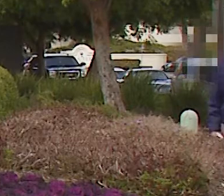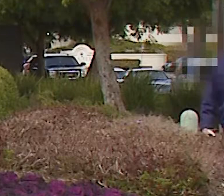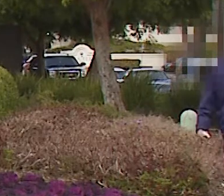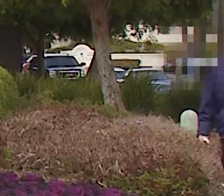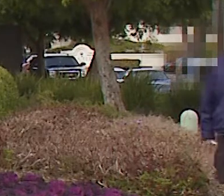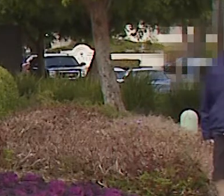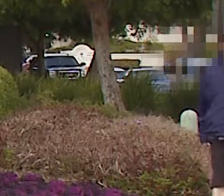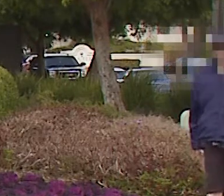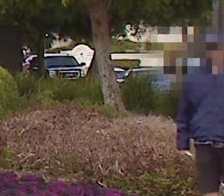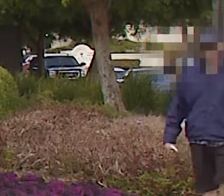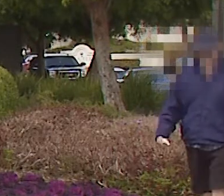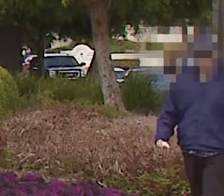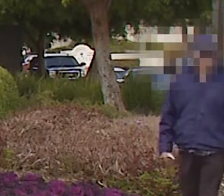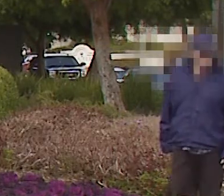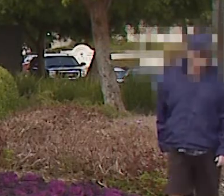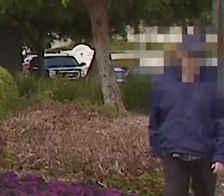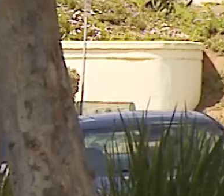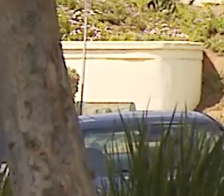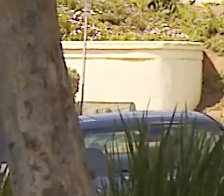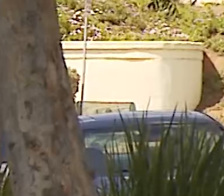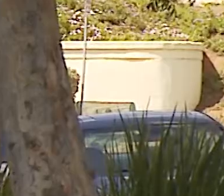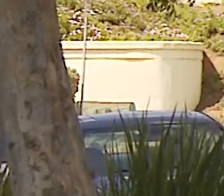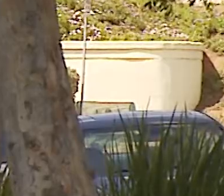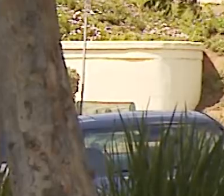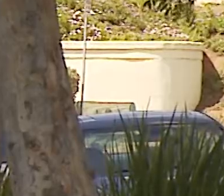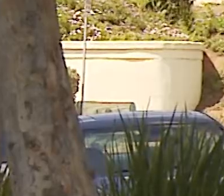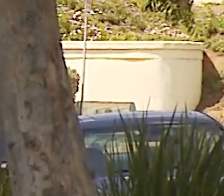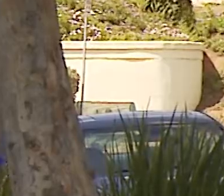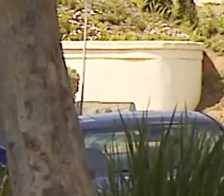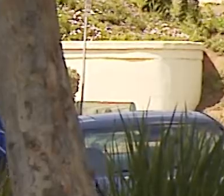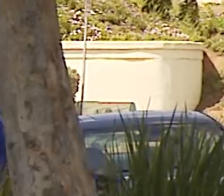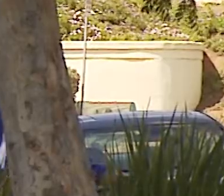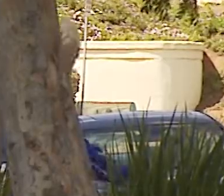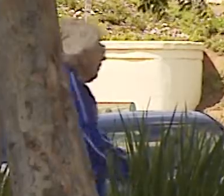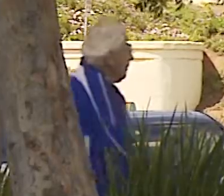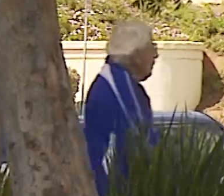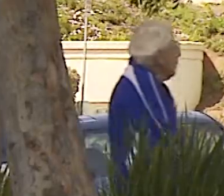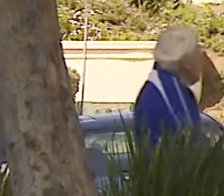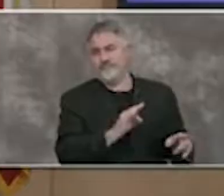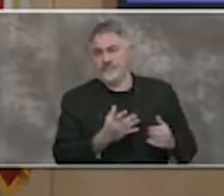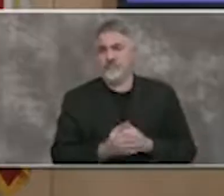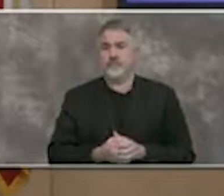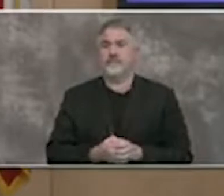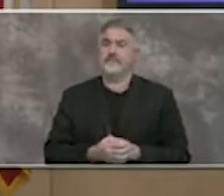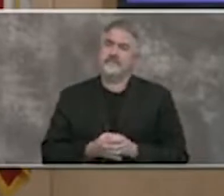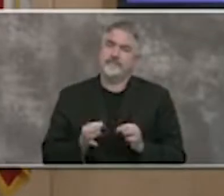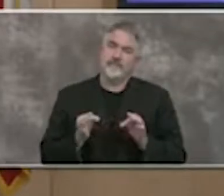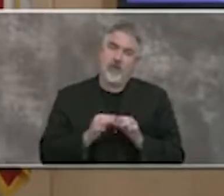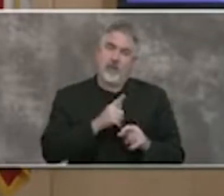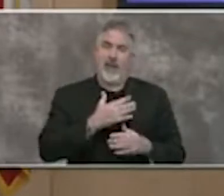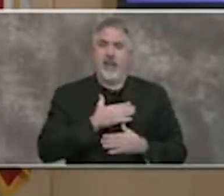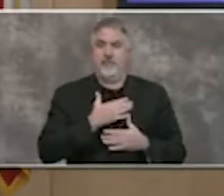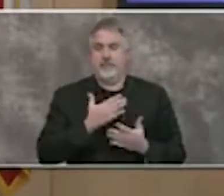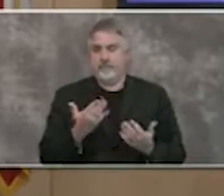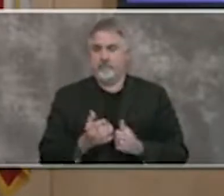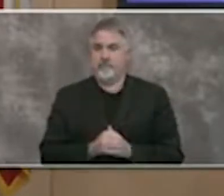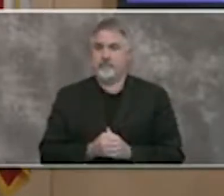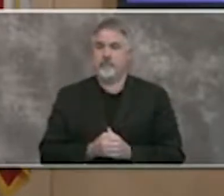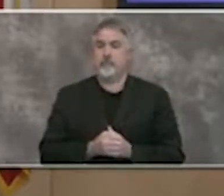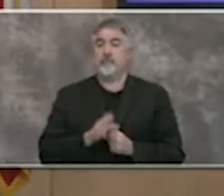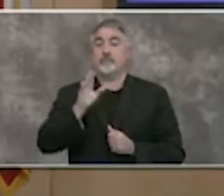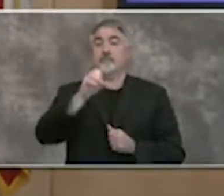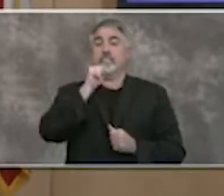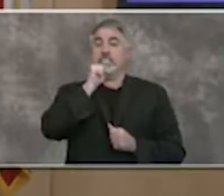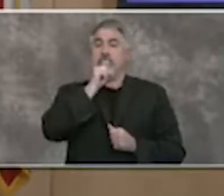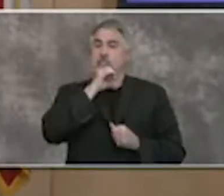Supervisor Nathan Fletcher today reminded residents to consider the most vulnerable. The burden that we bear on our seniors is obviously